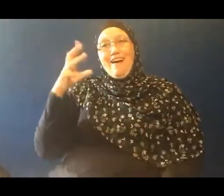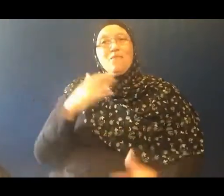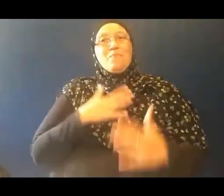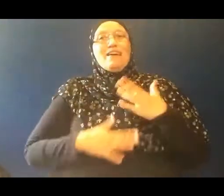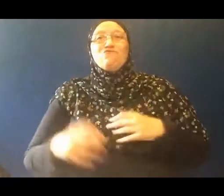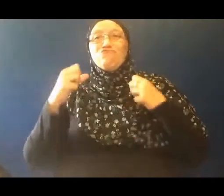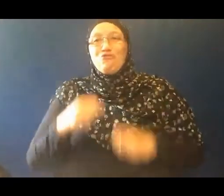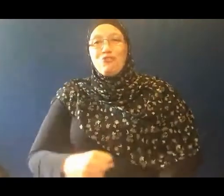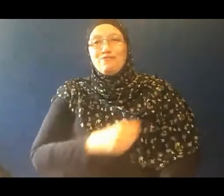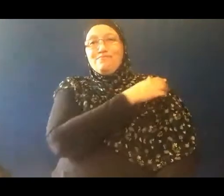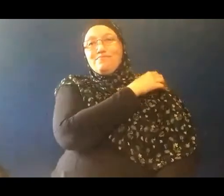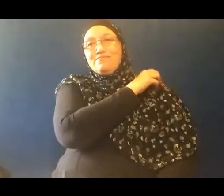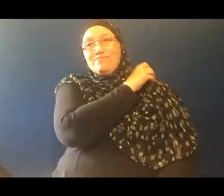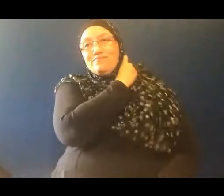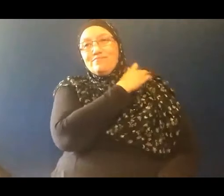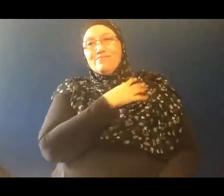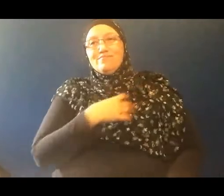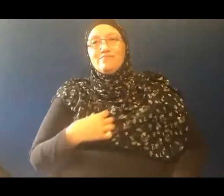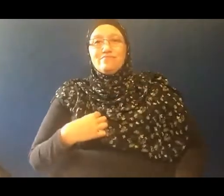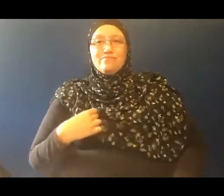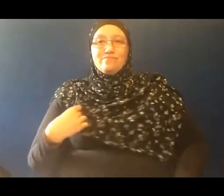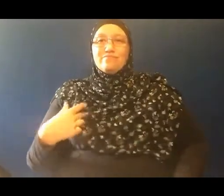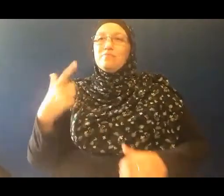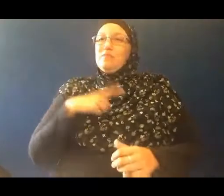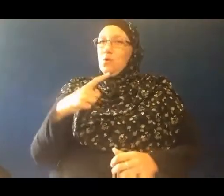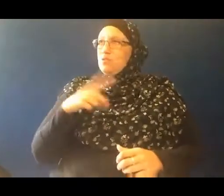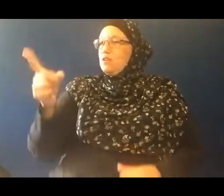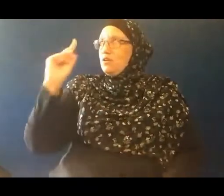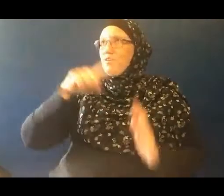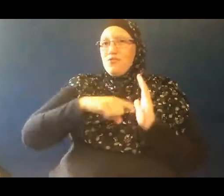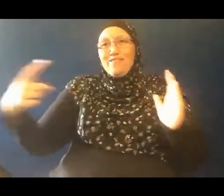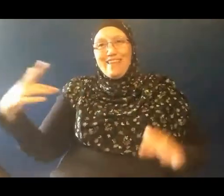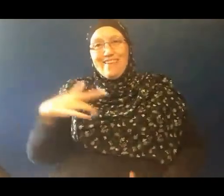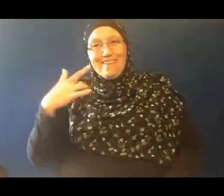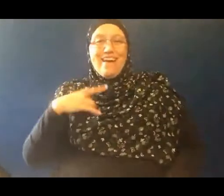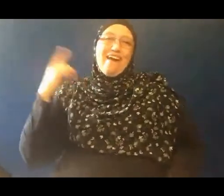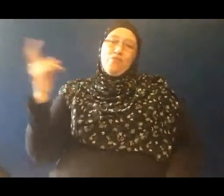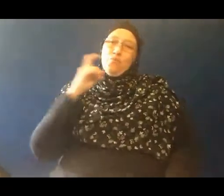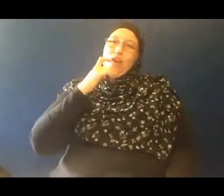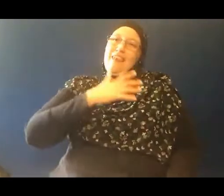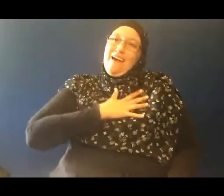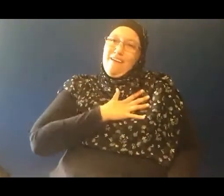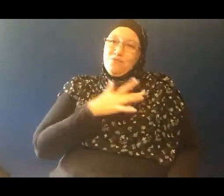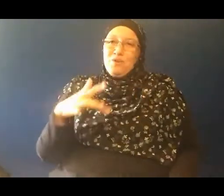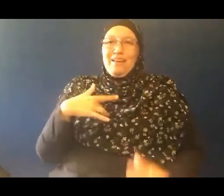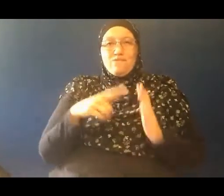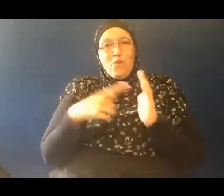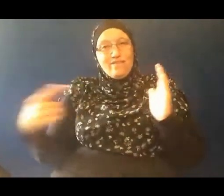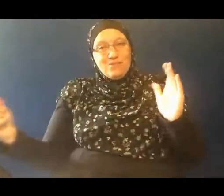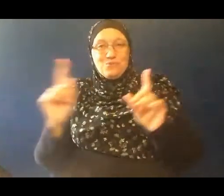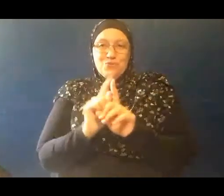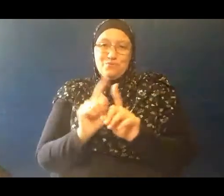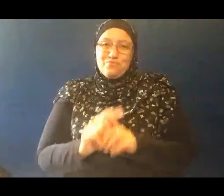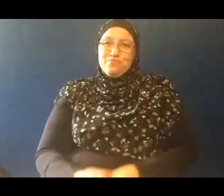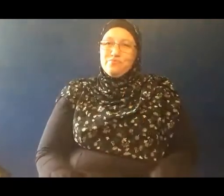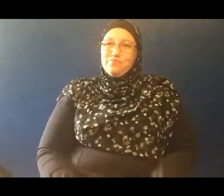is ever-living, everybody loves to live forever. Now, means of nearness, from here I need to also explain what